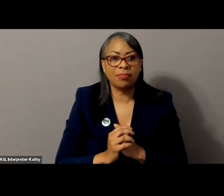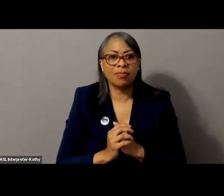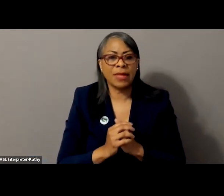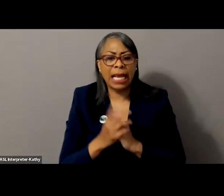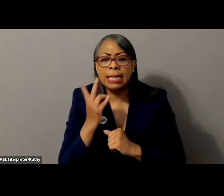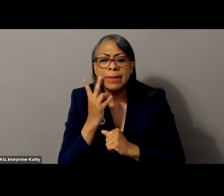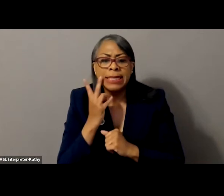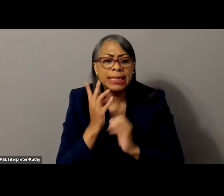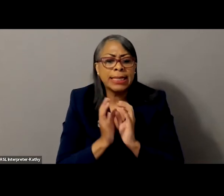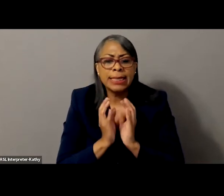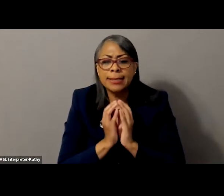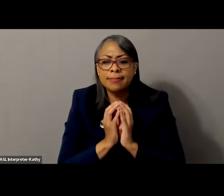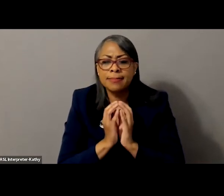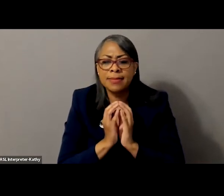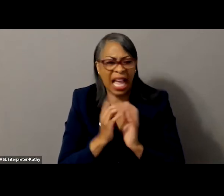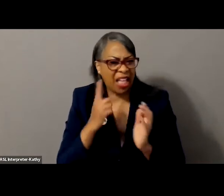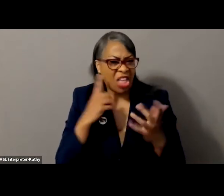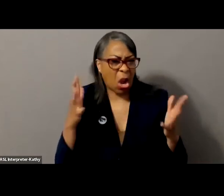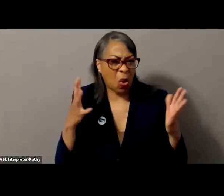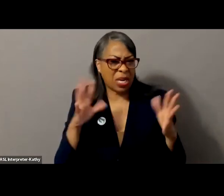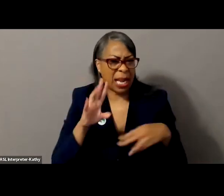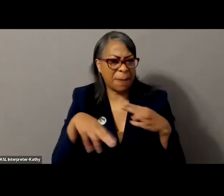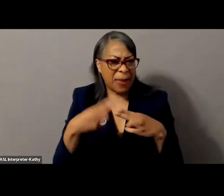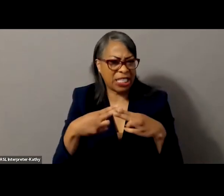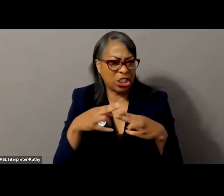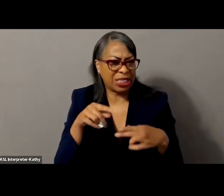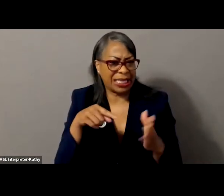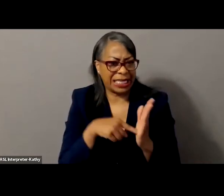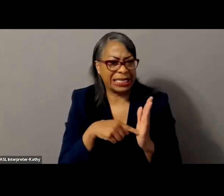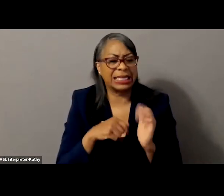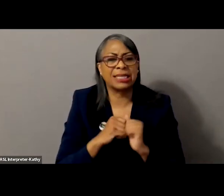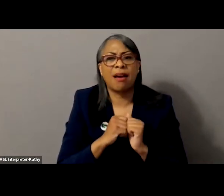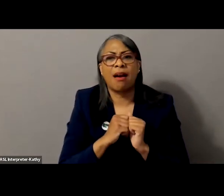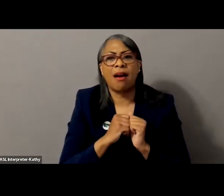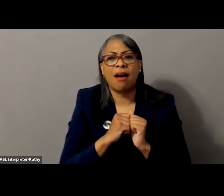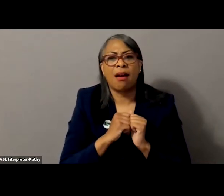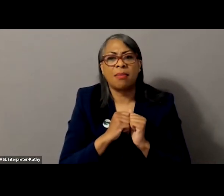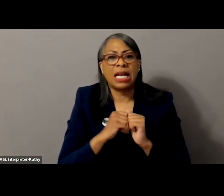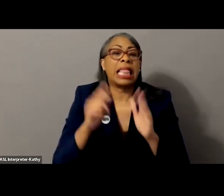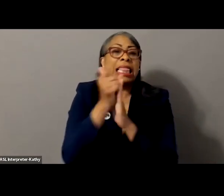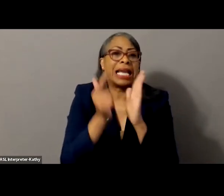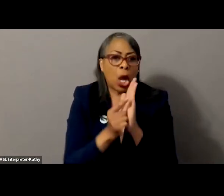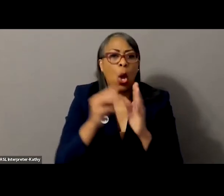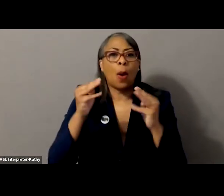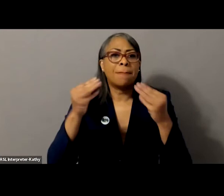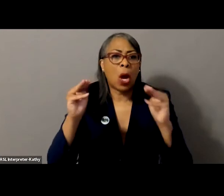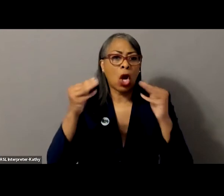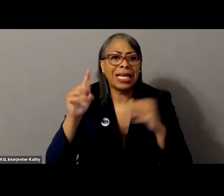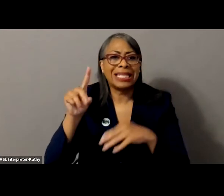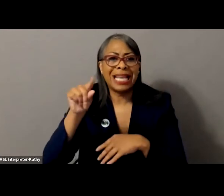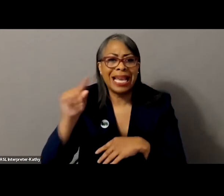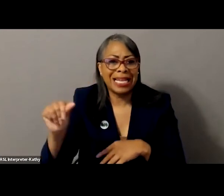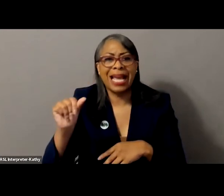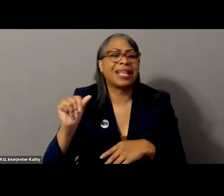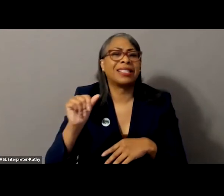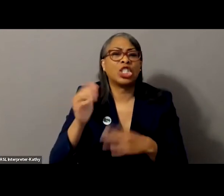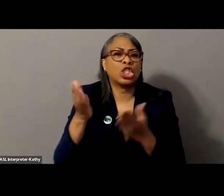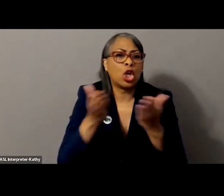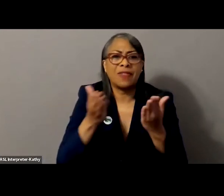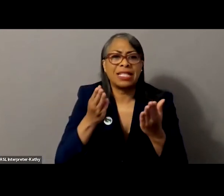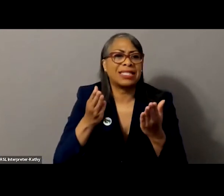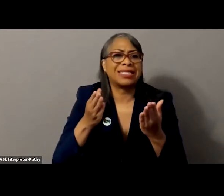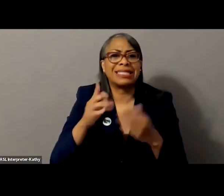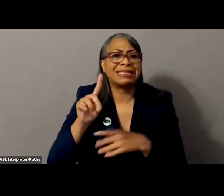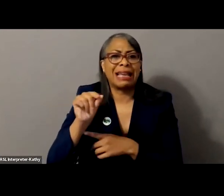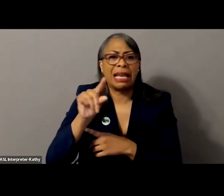Let's see. So again, I think I mentioned this. I think this has not been the case as much with labor market data or social service data, but also promoting more